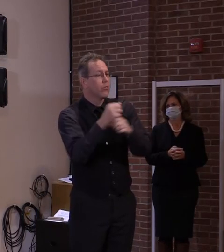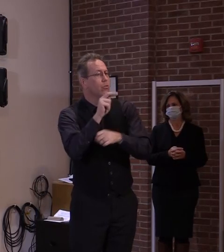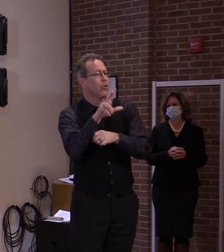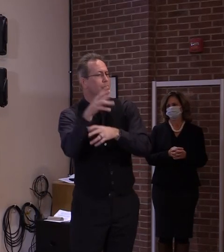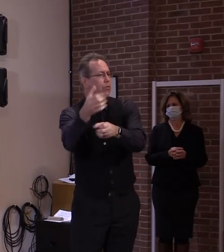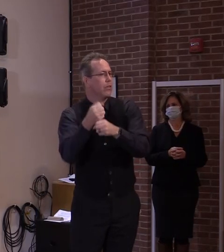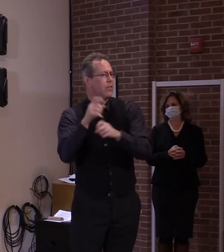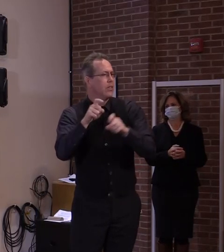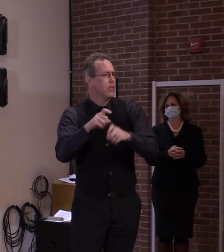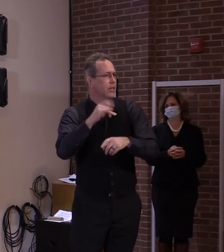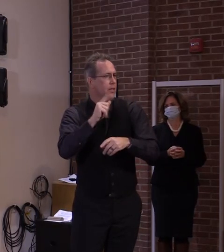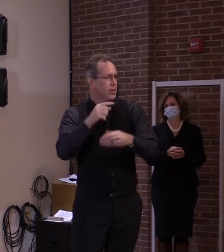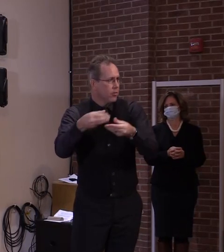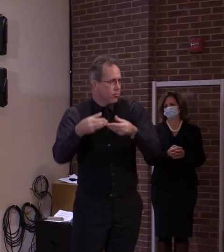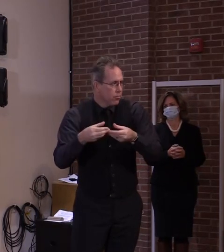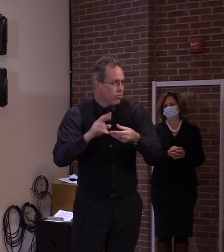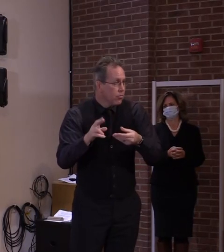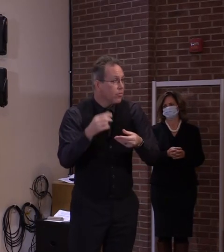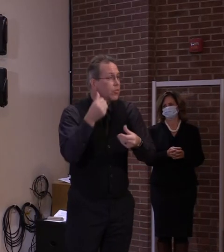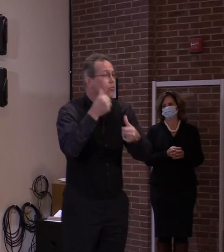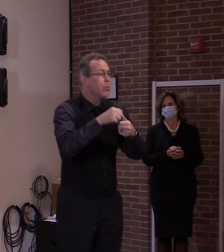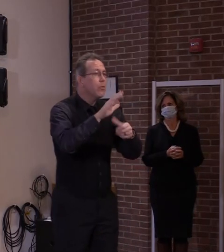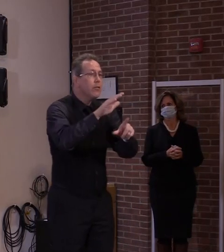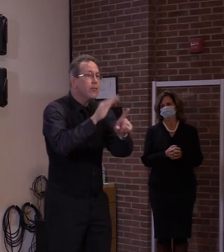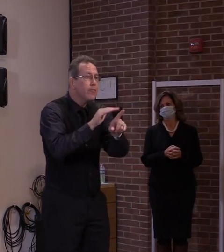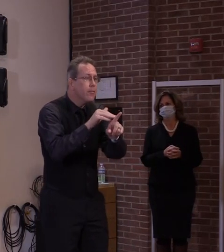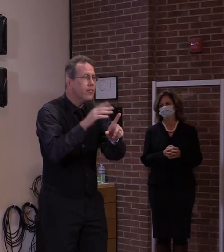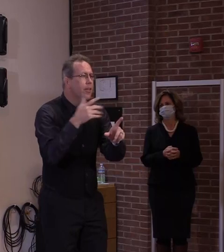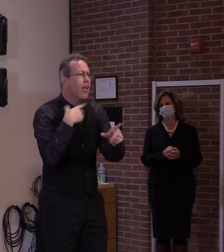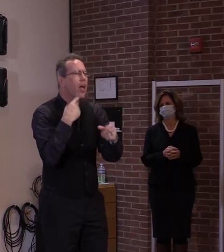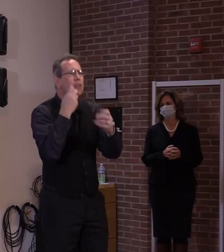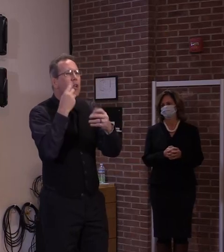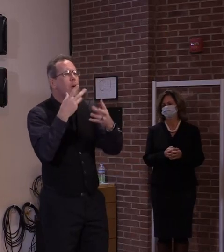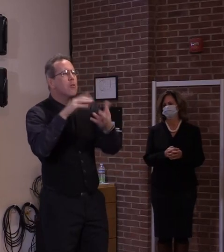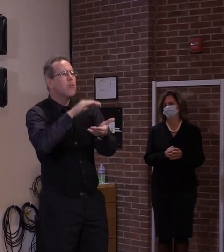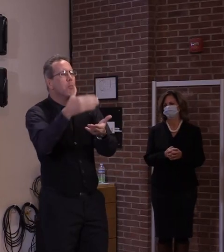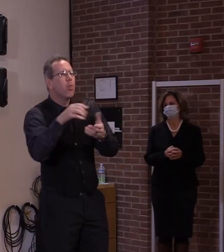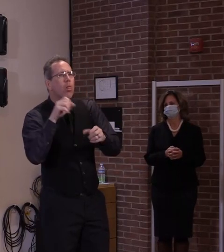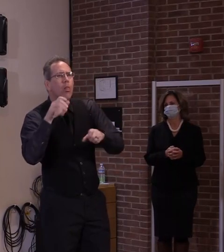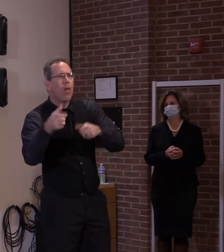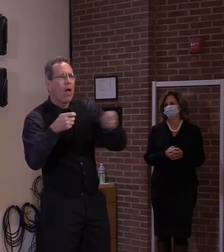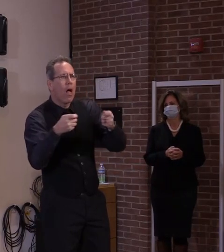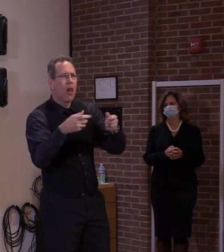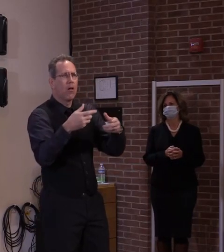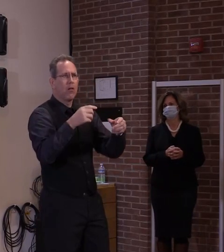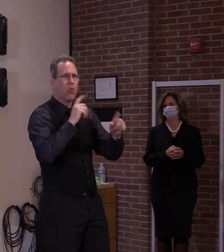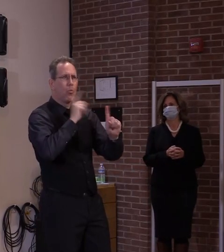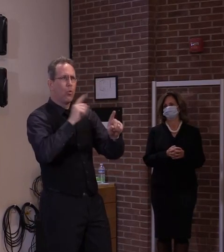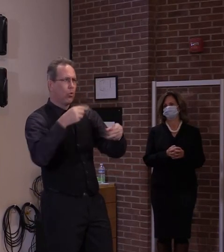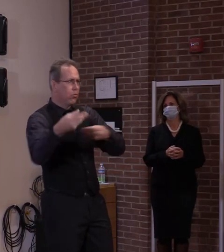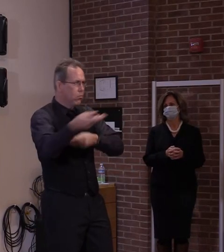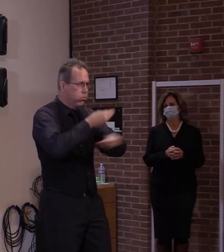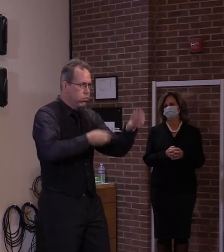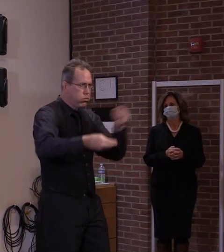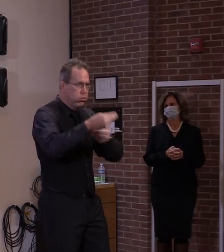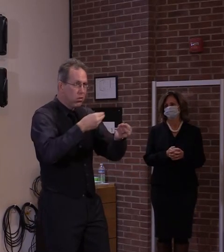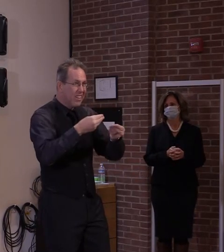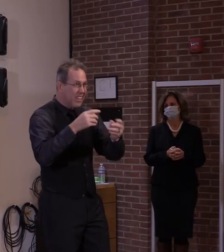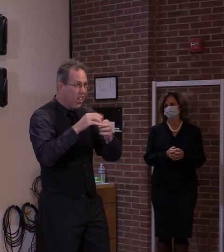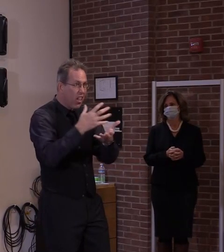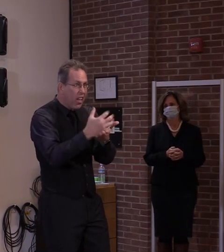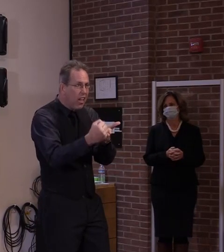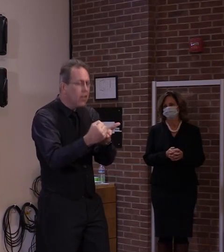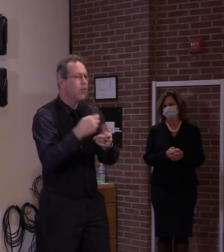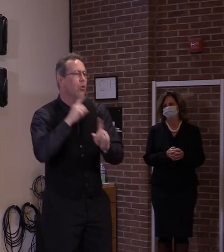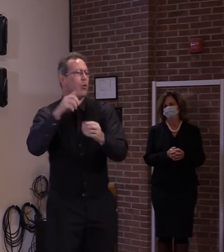when I said we are looking right now at capacity and beginning to up our capacity. At the same time, you know,